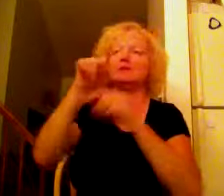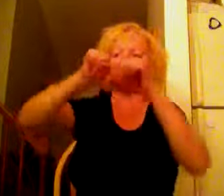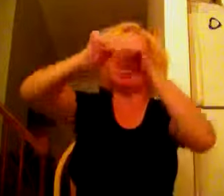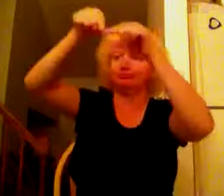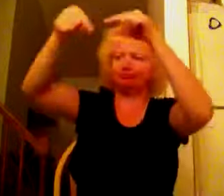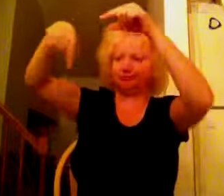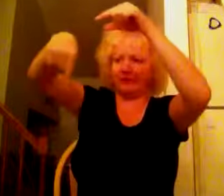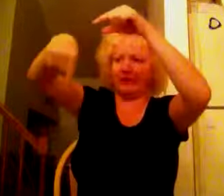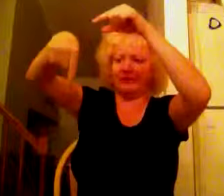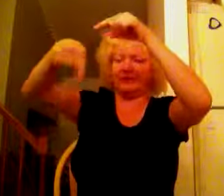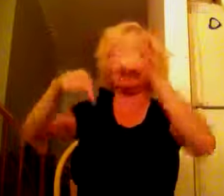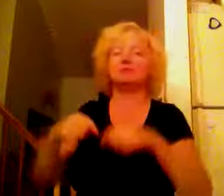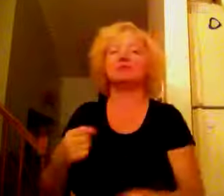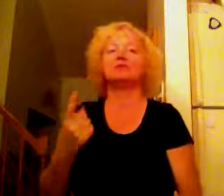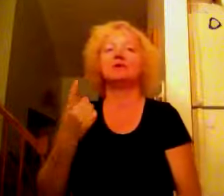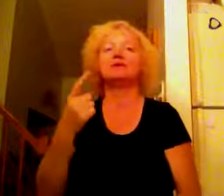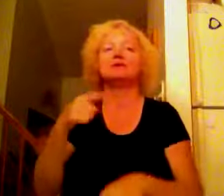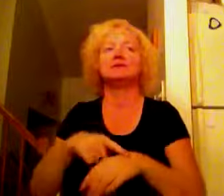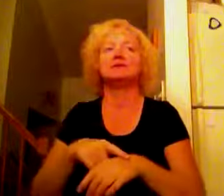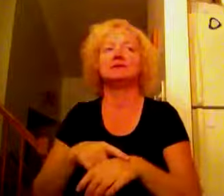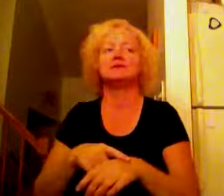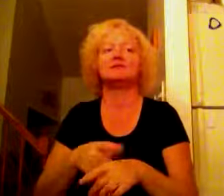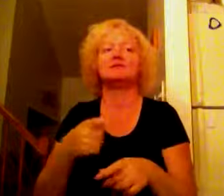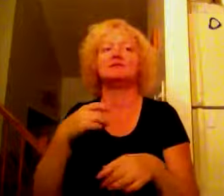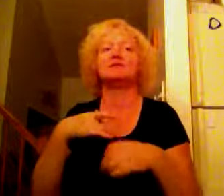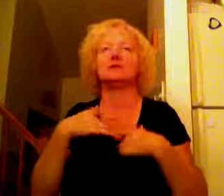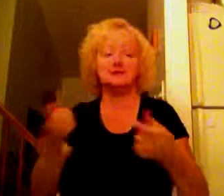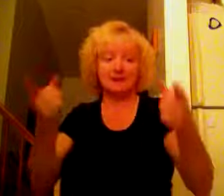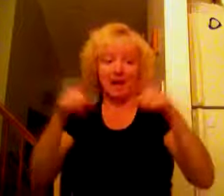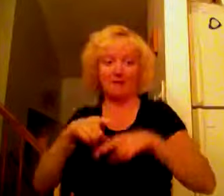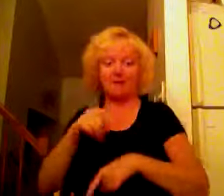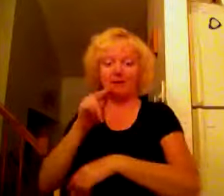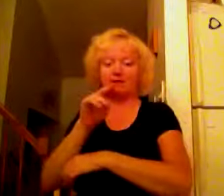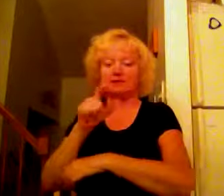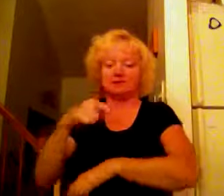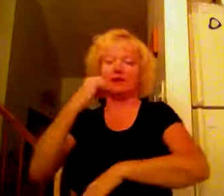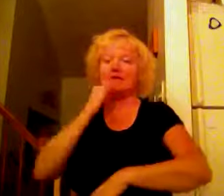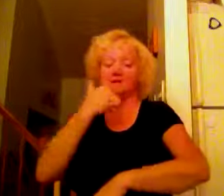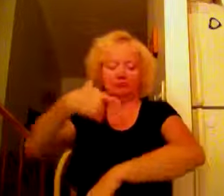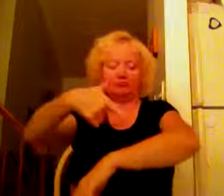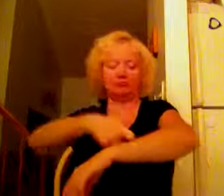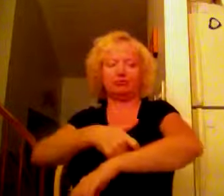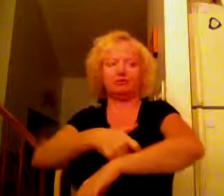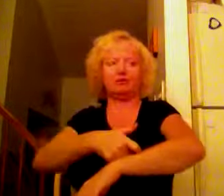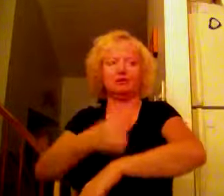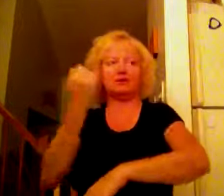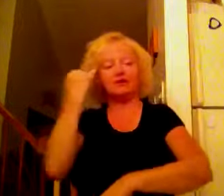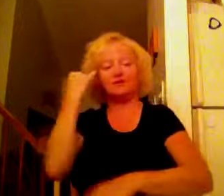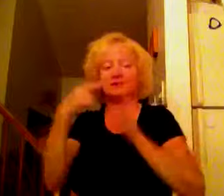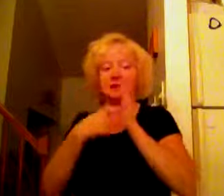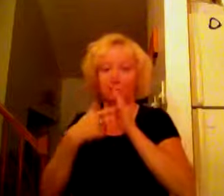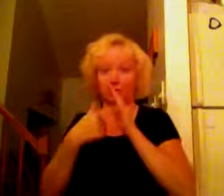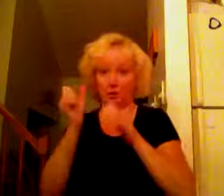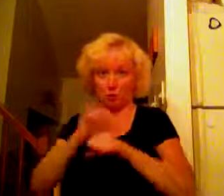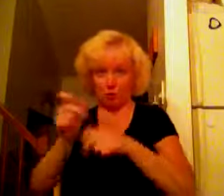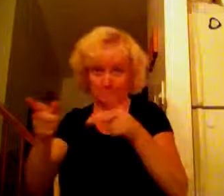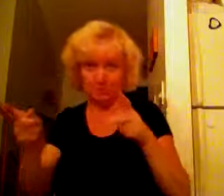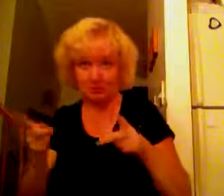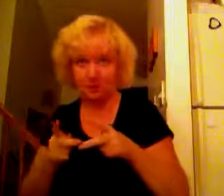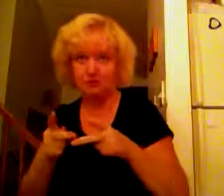risk is the needle stick injury. What would you do if you found a used hypodermic syringe where you work? I think I'd overpass